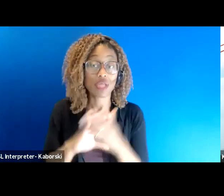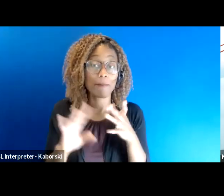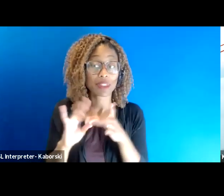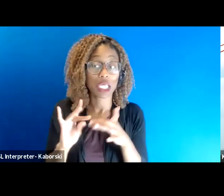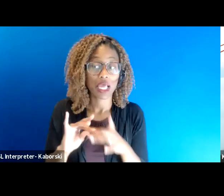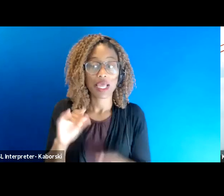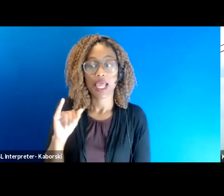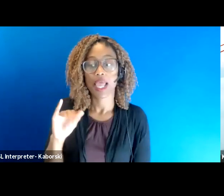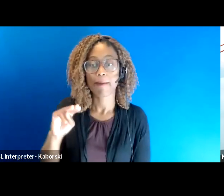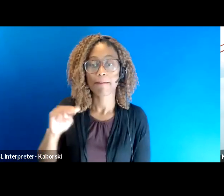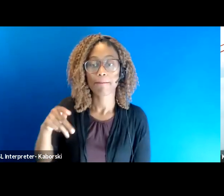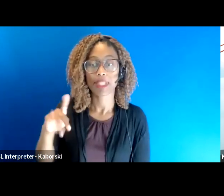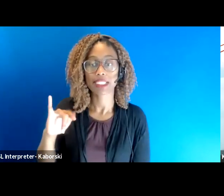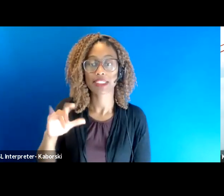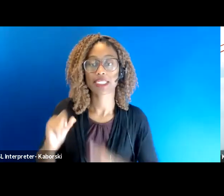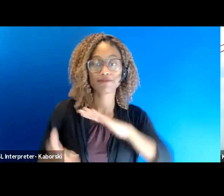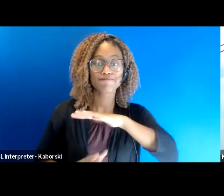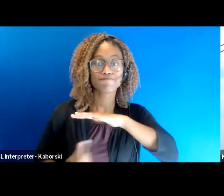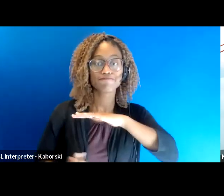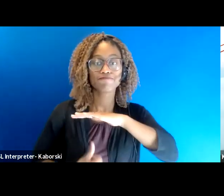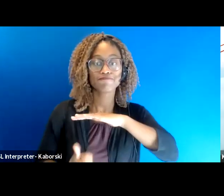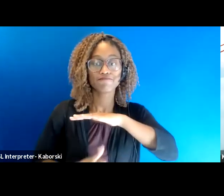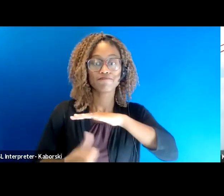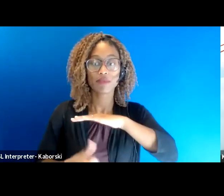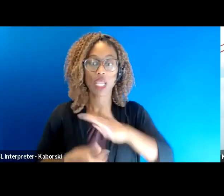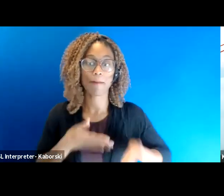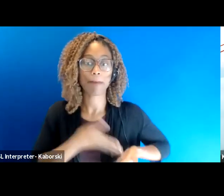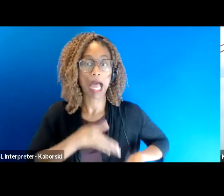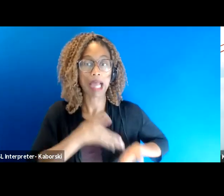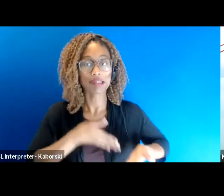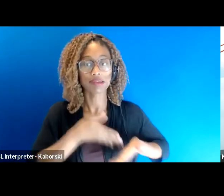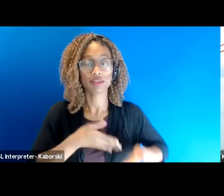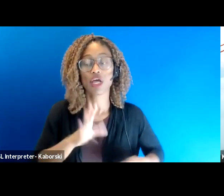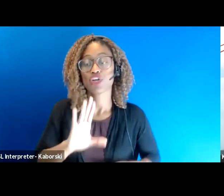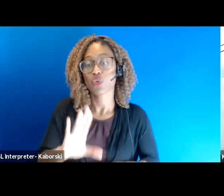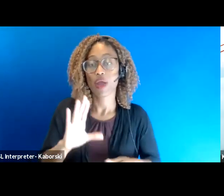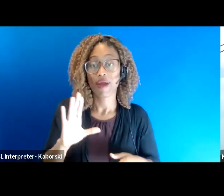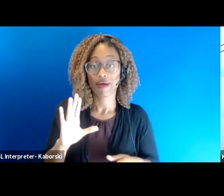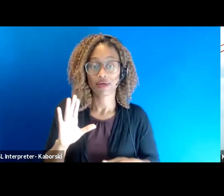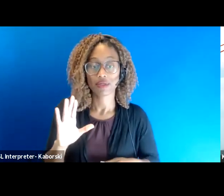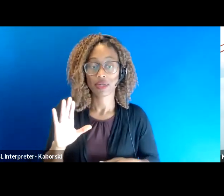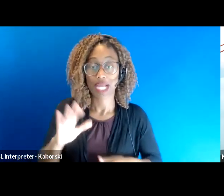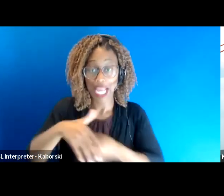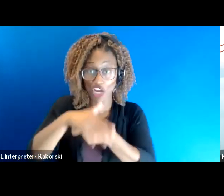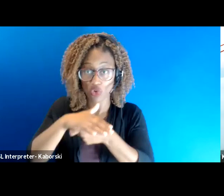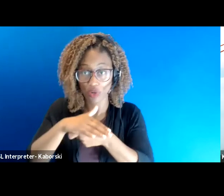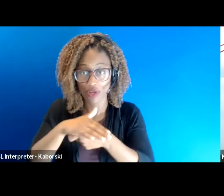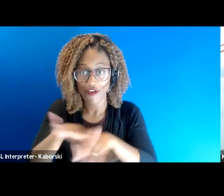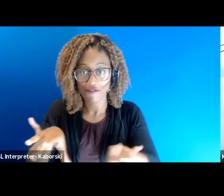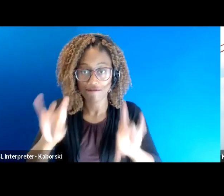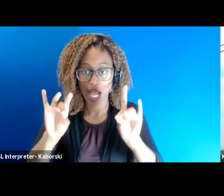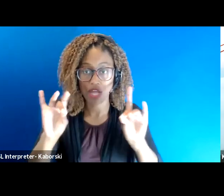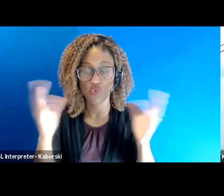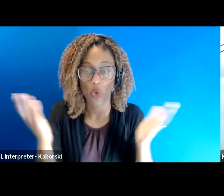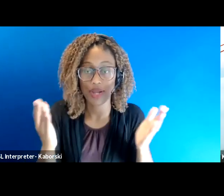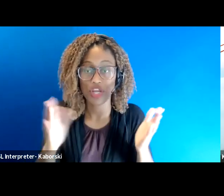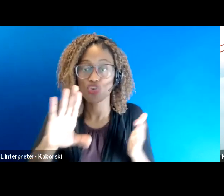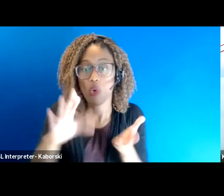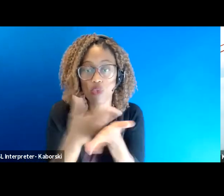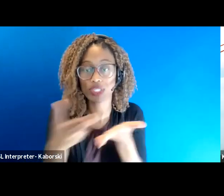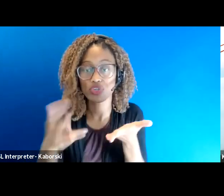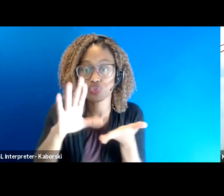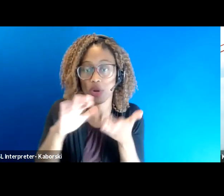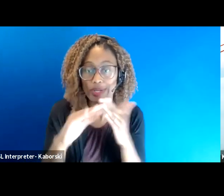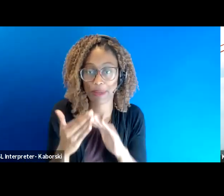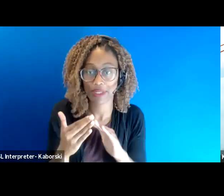In your areas where your skills are, my ask is simply this. Find out about what the resources are in your